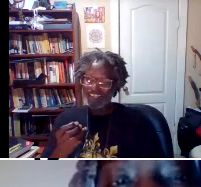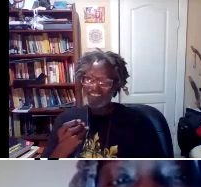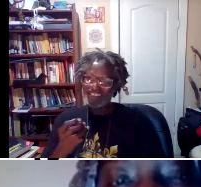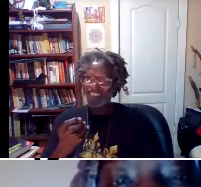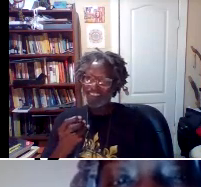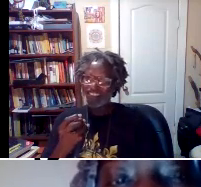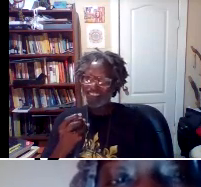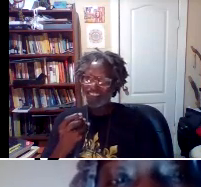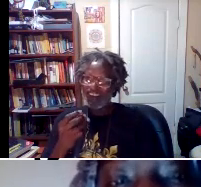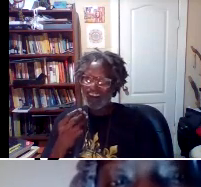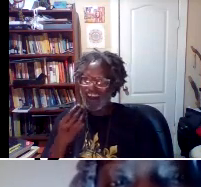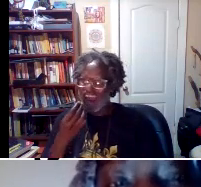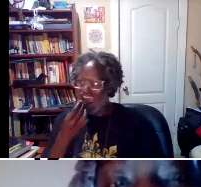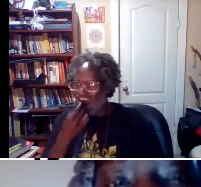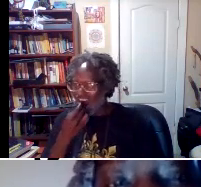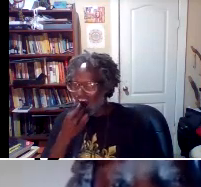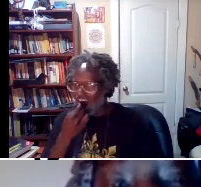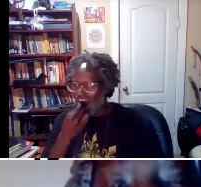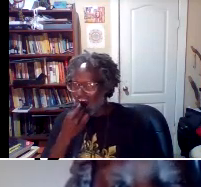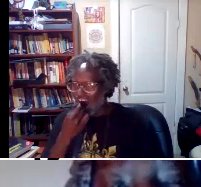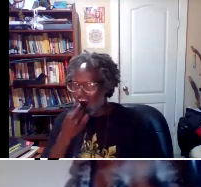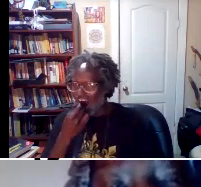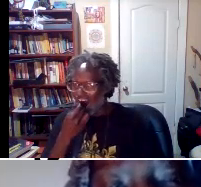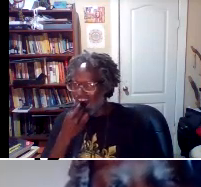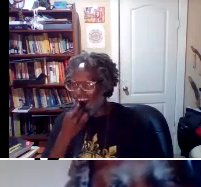Now I'm gonna say elephant shoes.